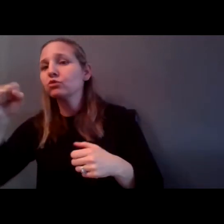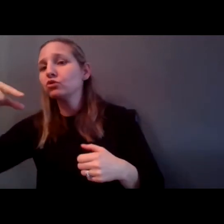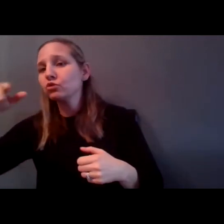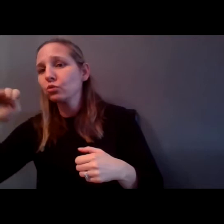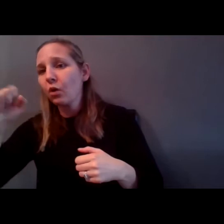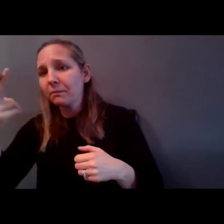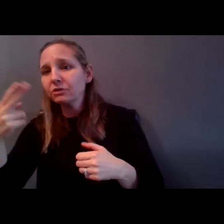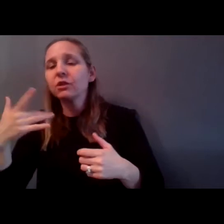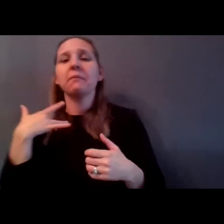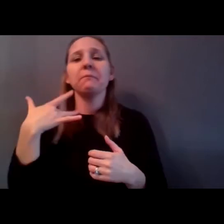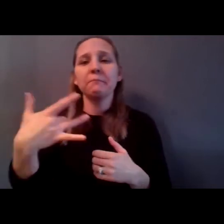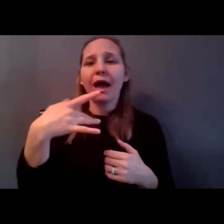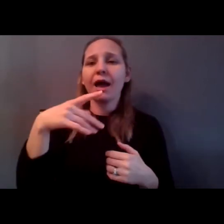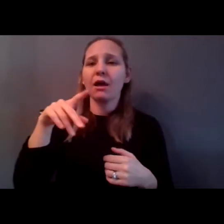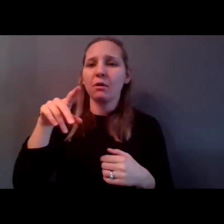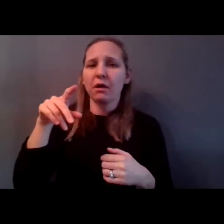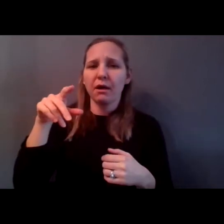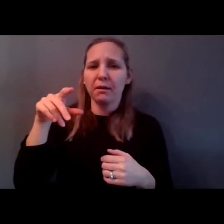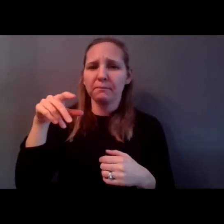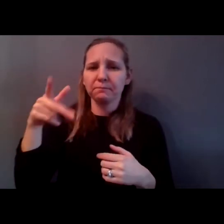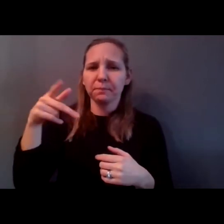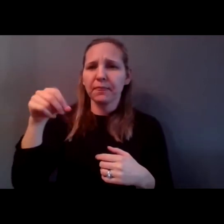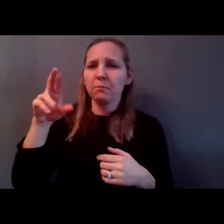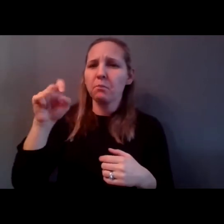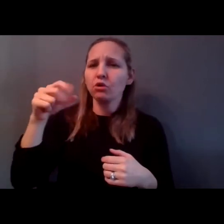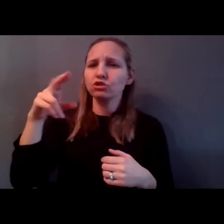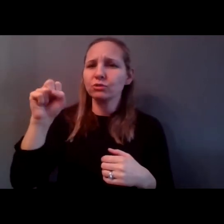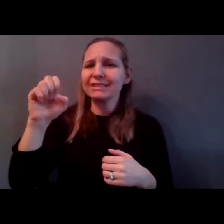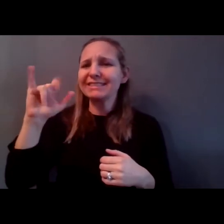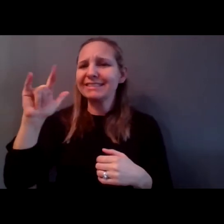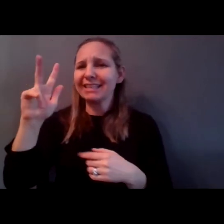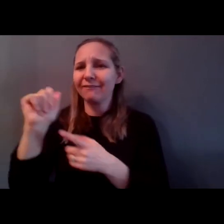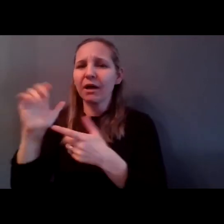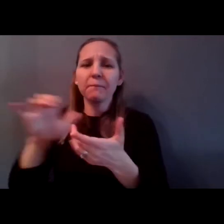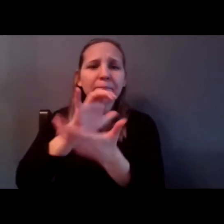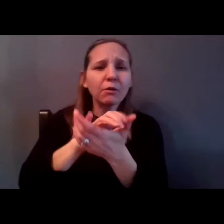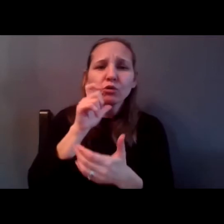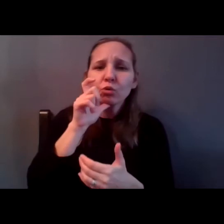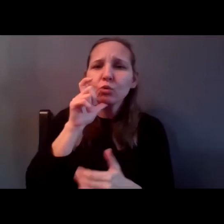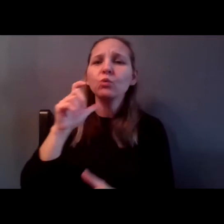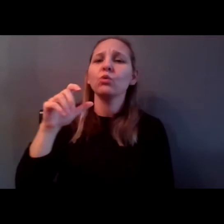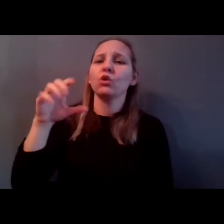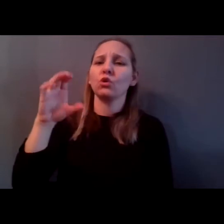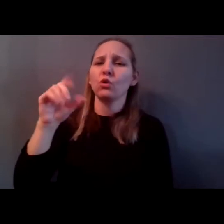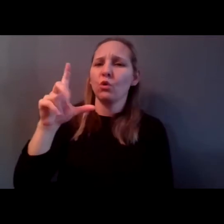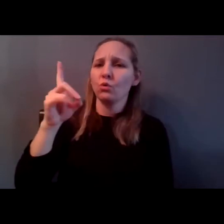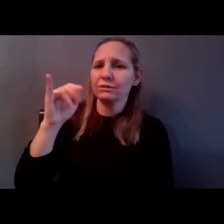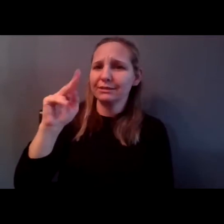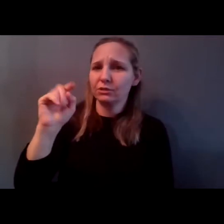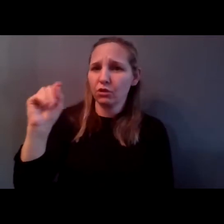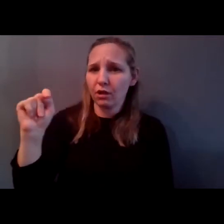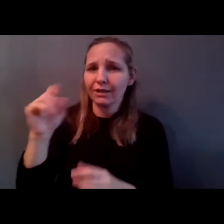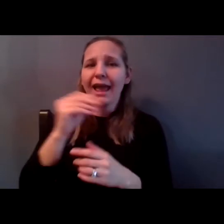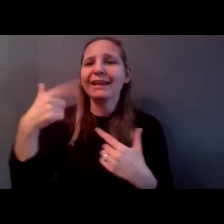Joe Silva, married Coltonaut, we also have Gassy